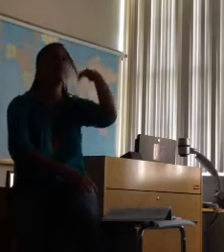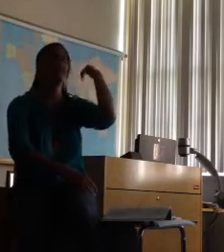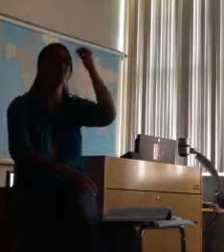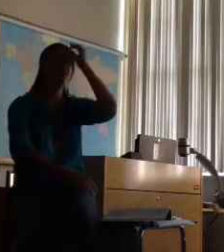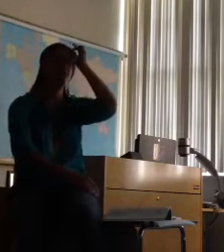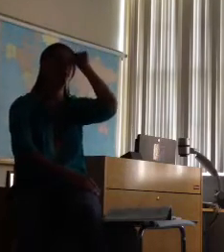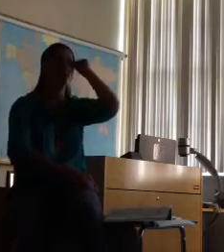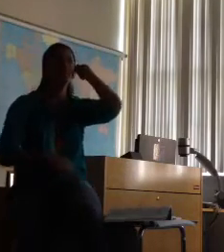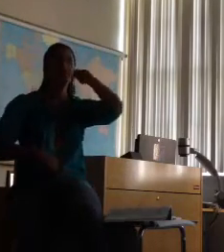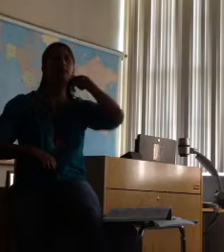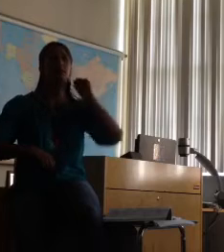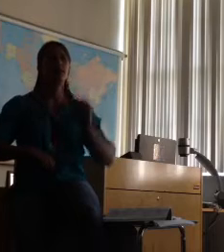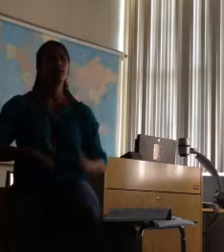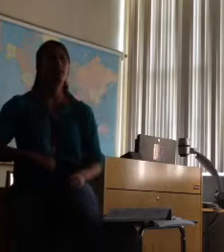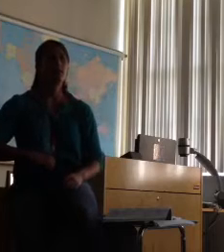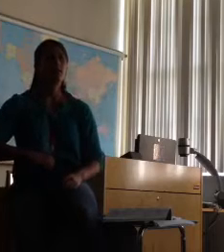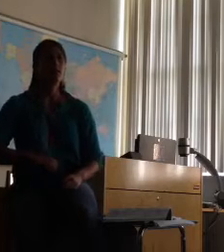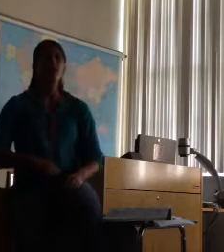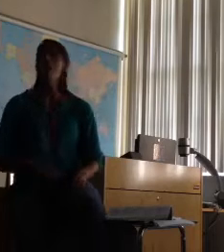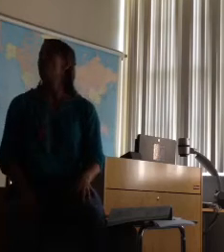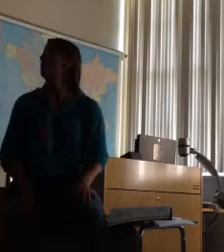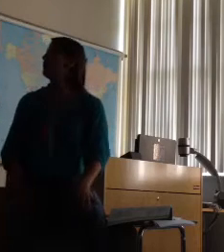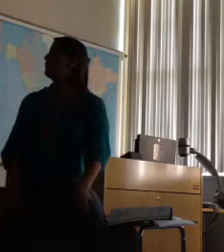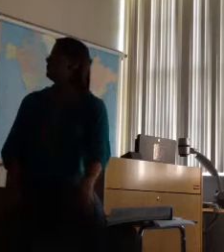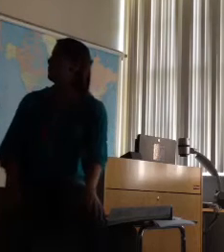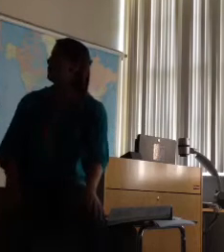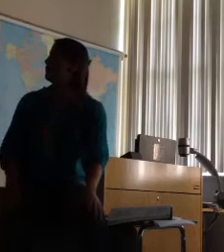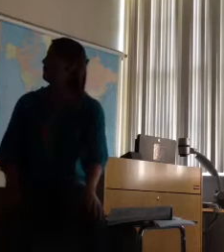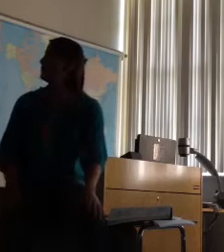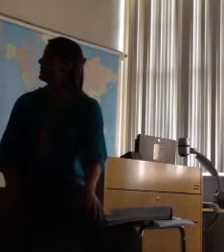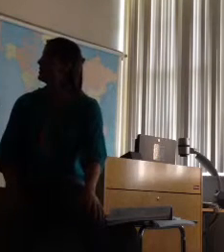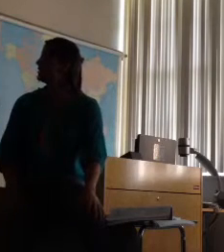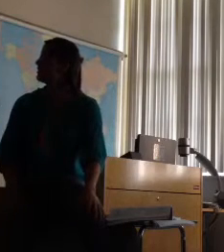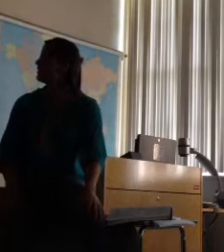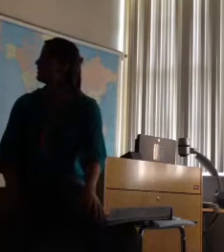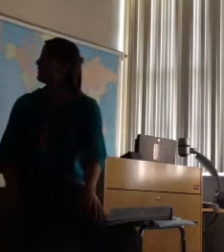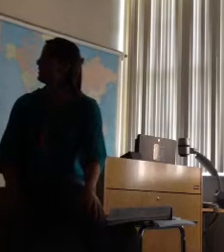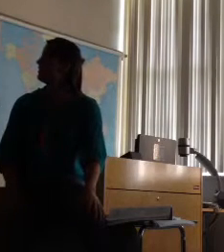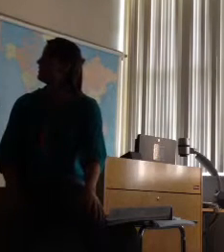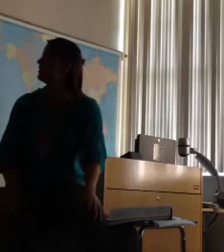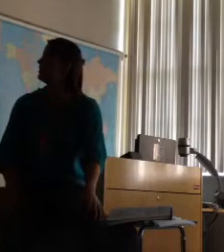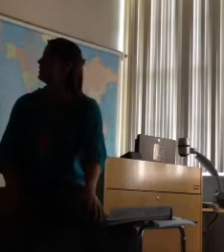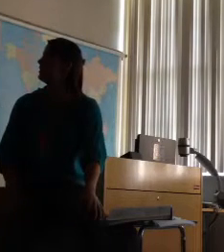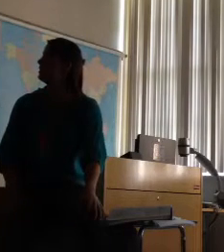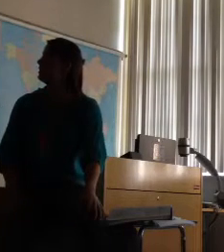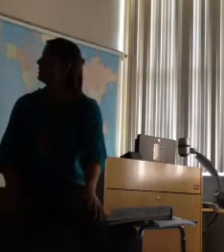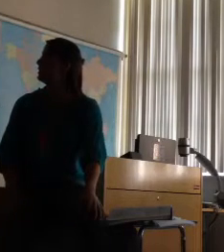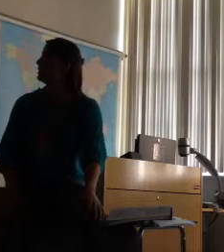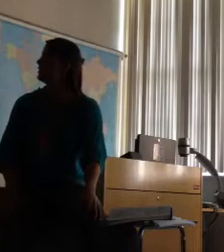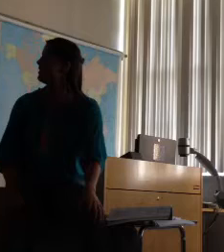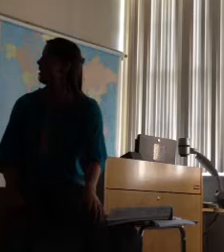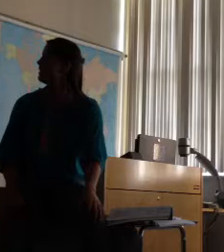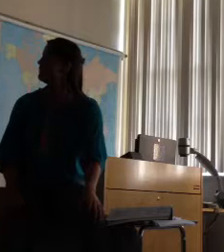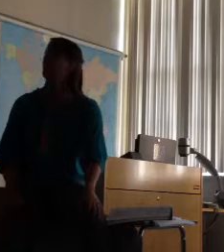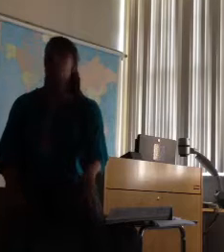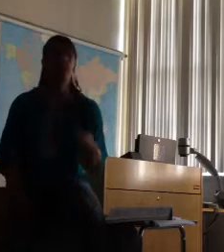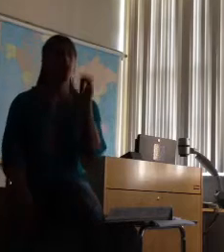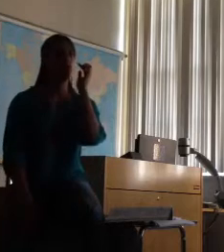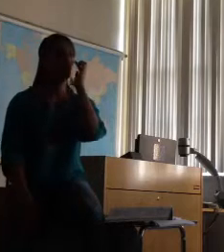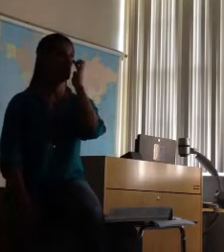So don't go by that, do they? Well, we'll go through because they've got stuff on there that is not in the book, but I think you guys are